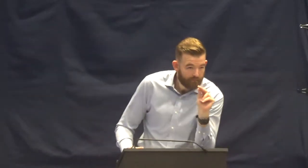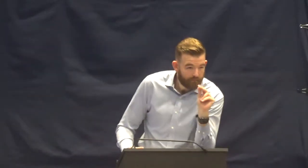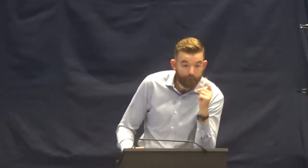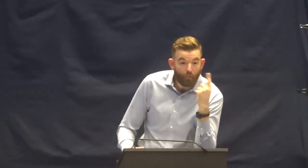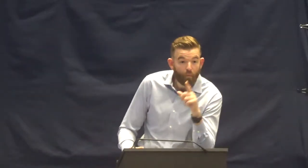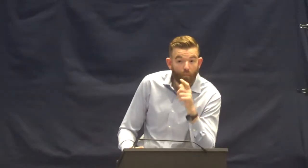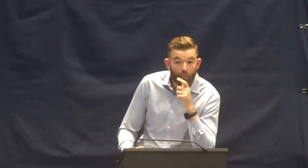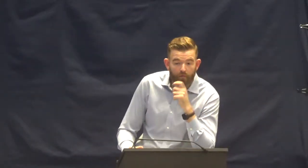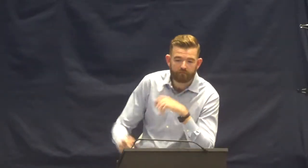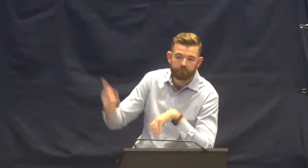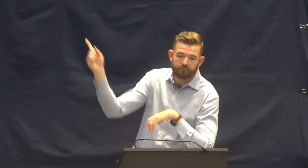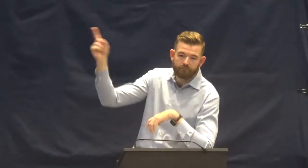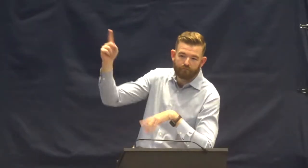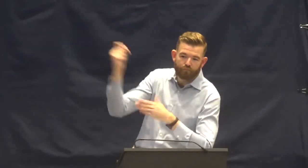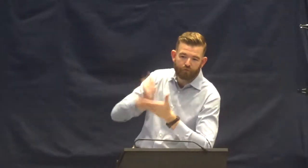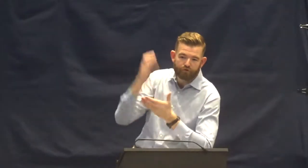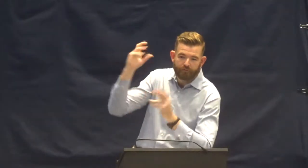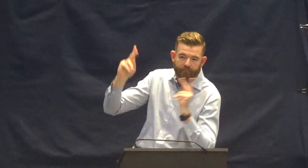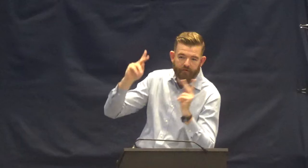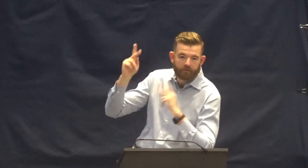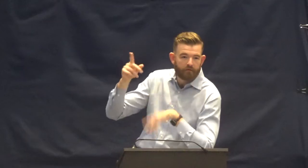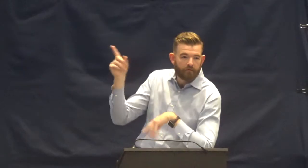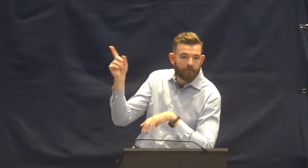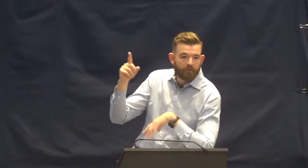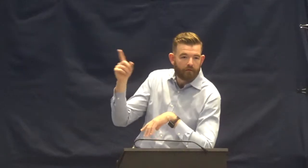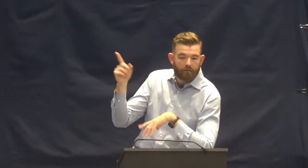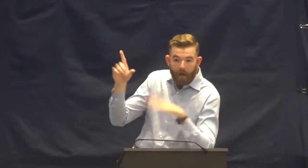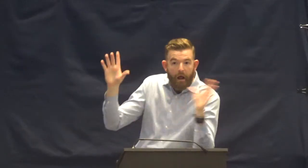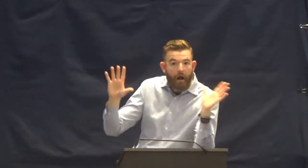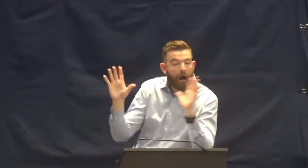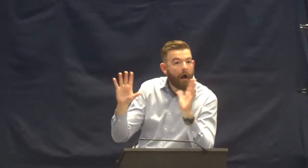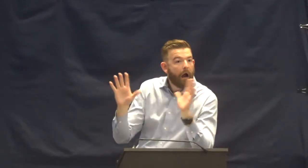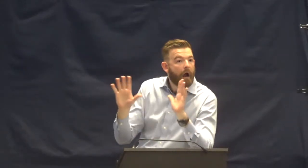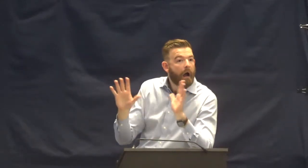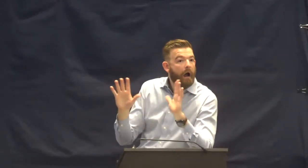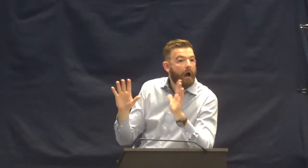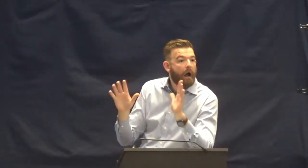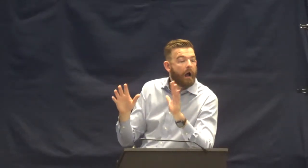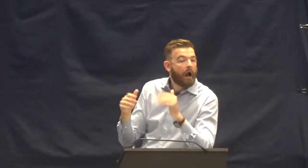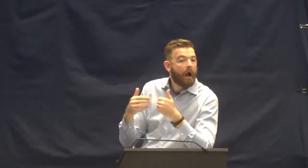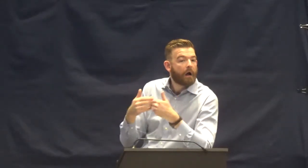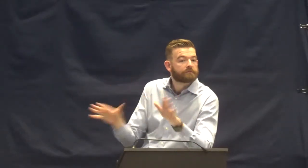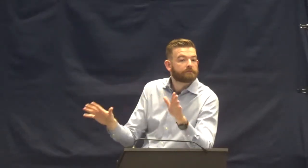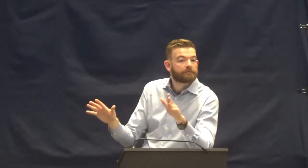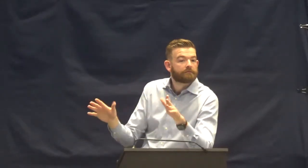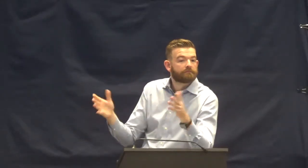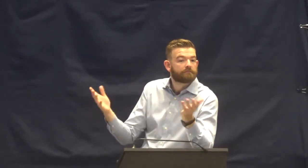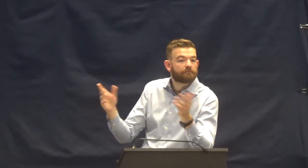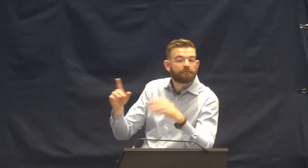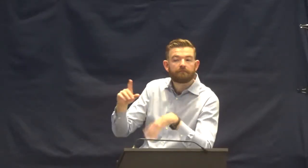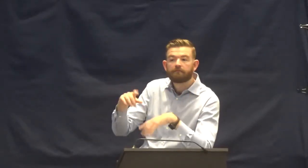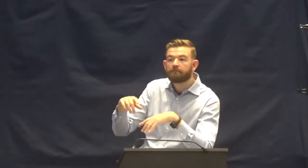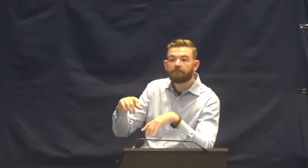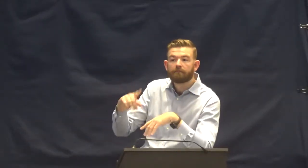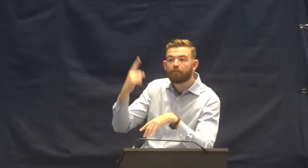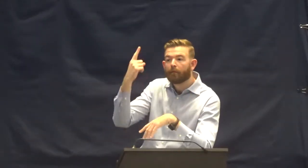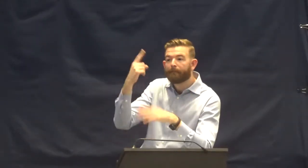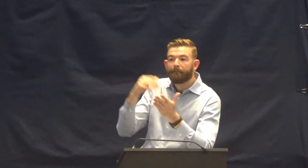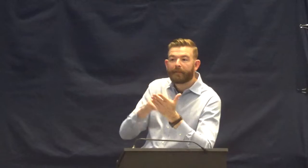And they say that it's bad for everyone, but it's not. It's the same as it's always been for those who have been in poverty. The people who are